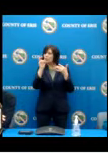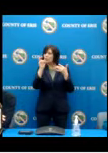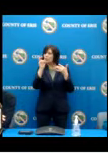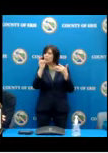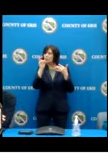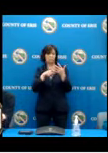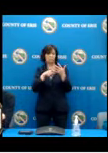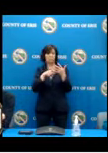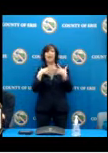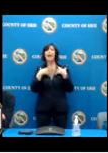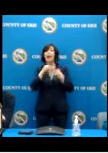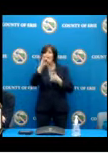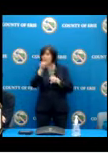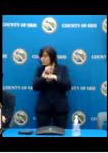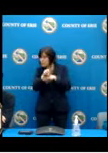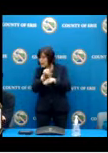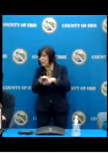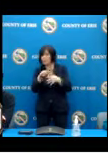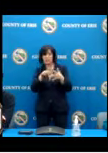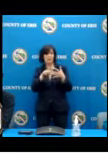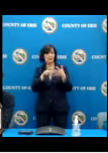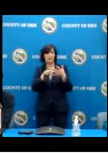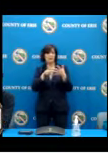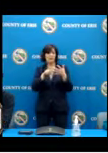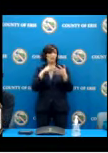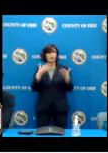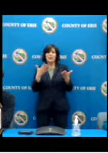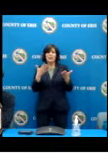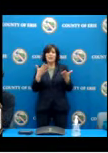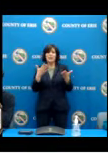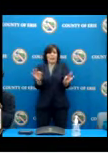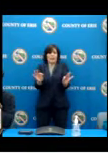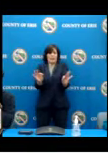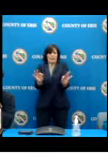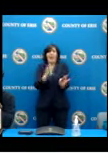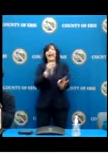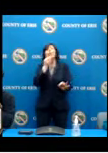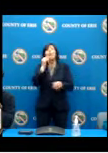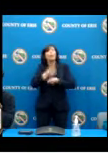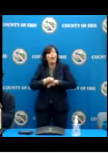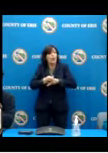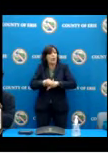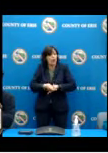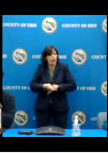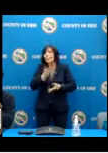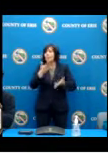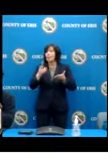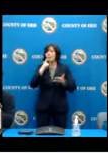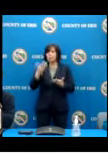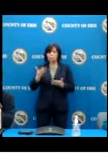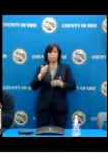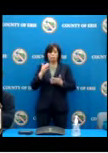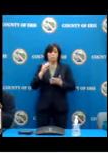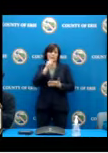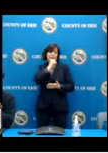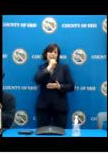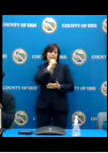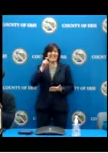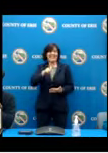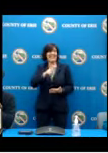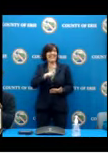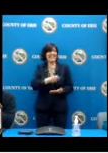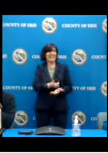There's also health insurance counseling that's available that we offer for free, and home care. So there may be services that a senior might really